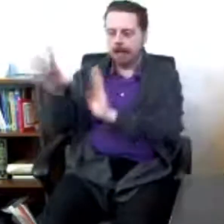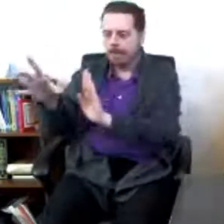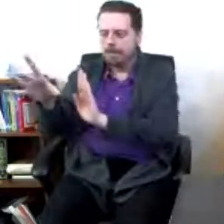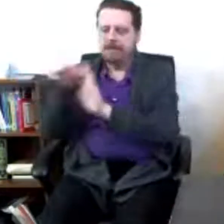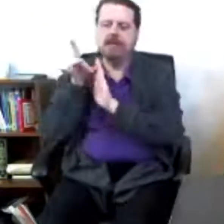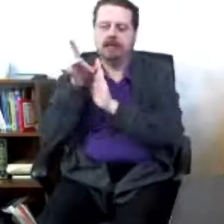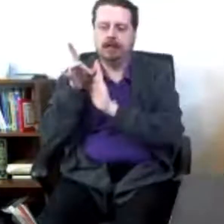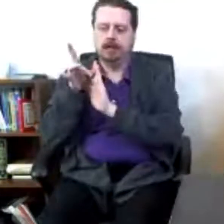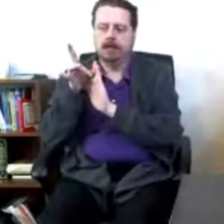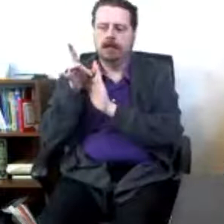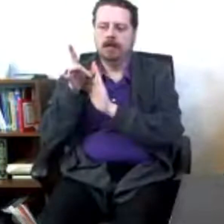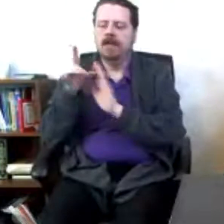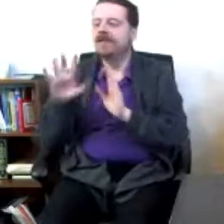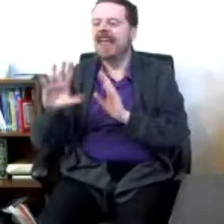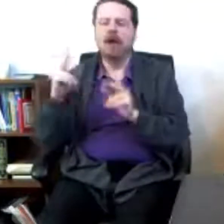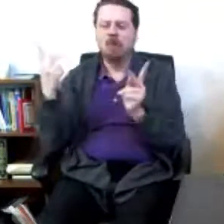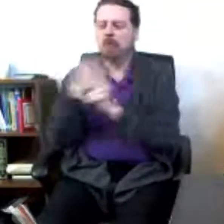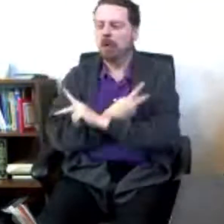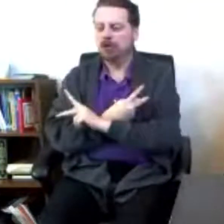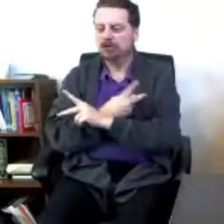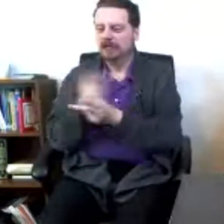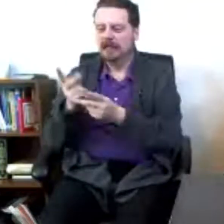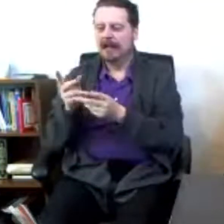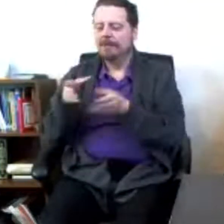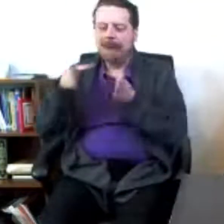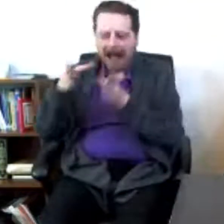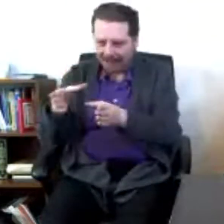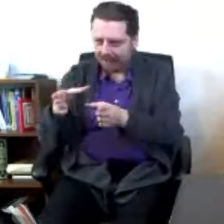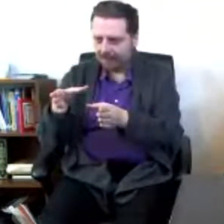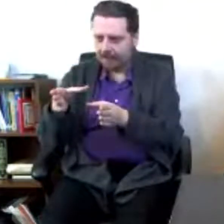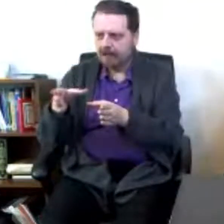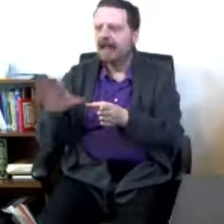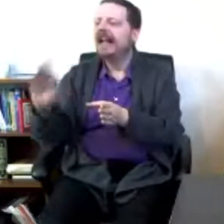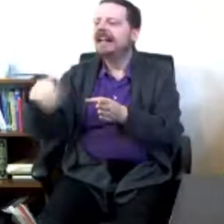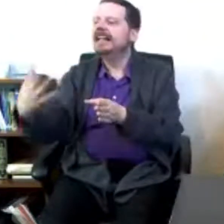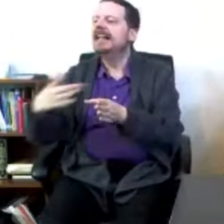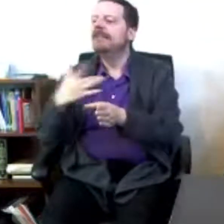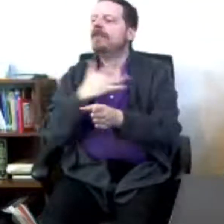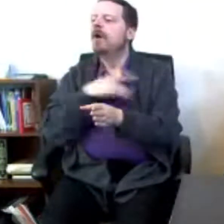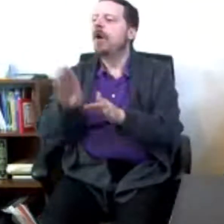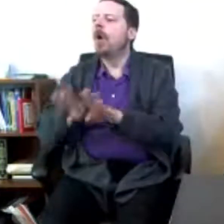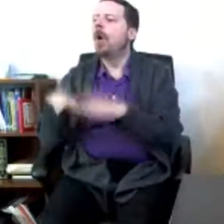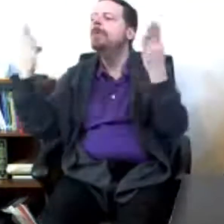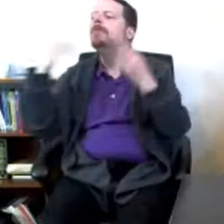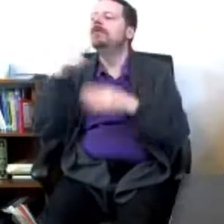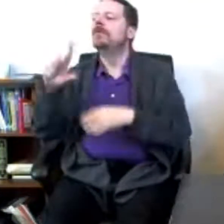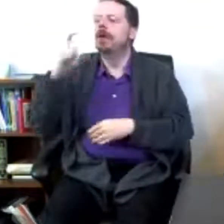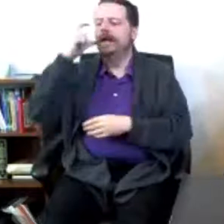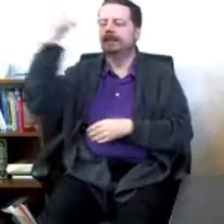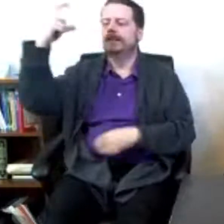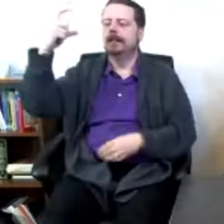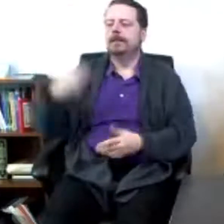who were worst in their path and open their heart for Islam.